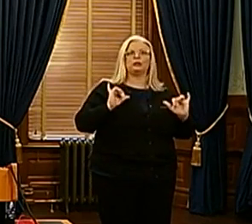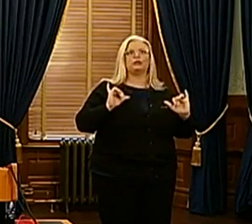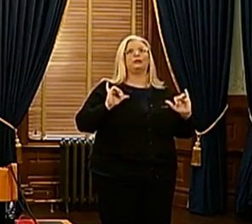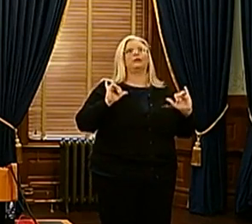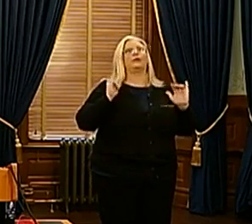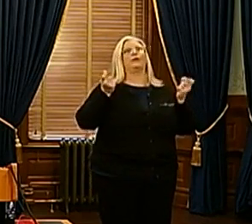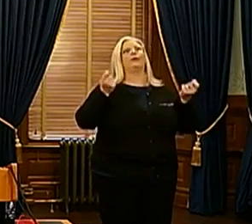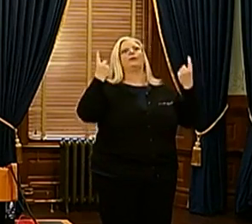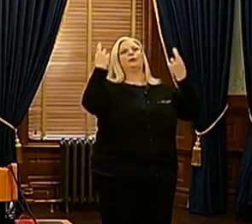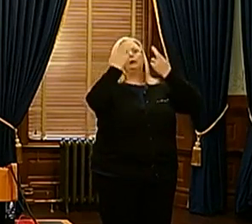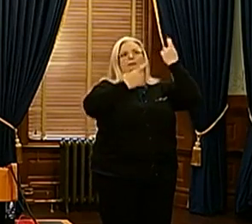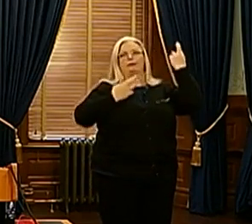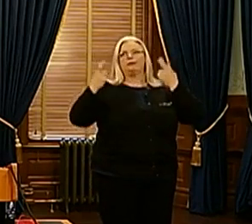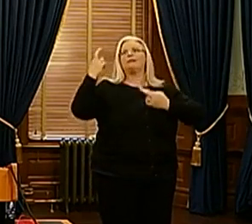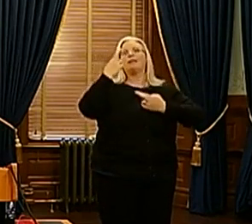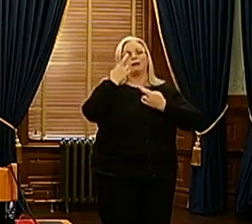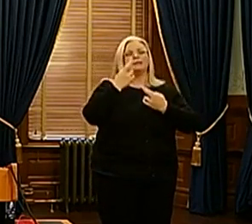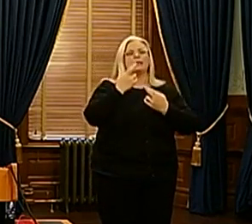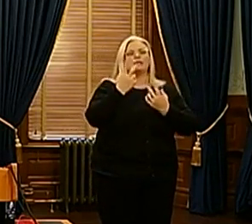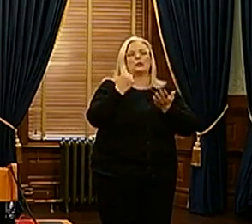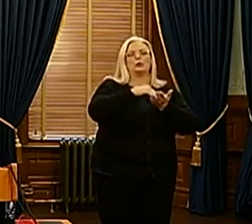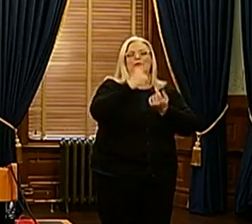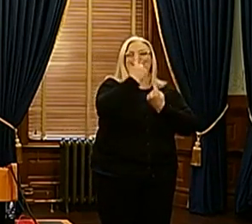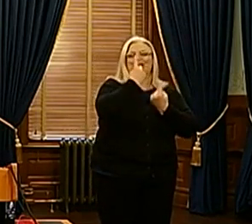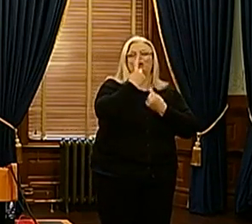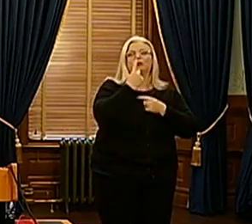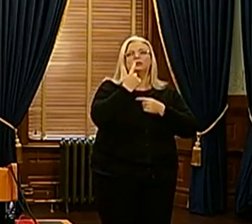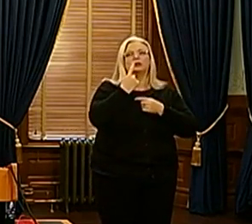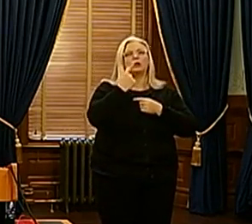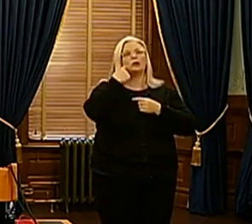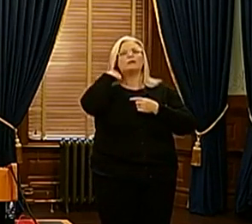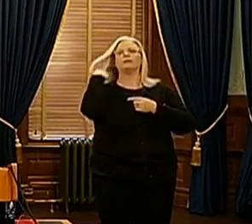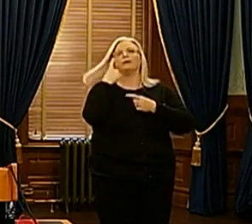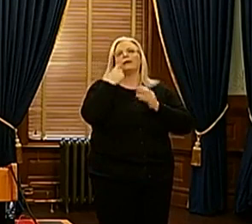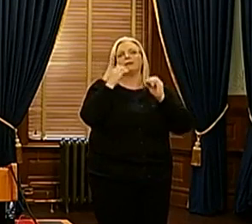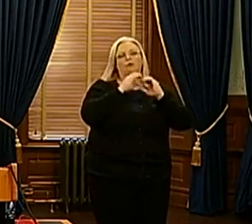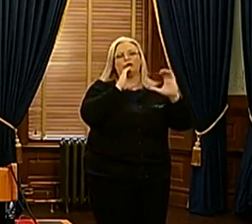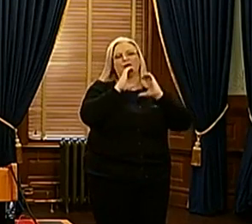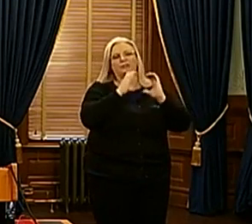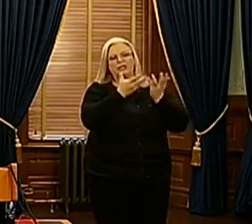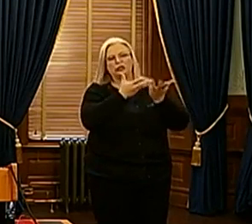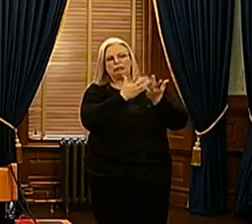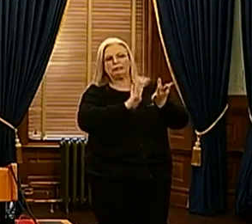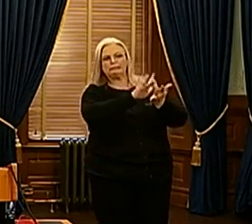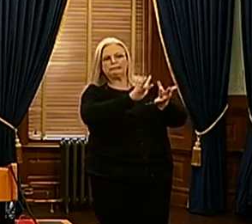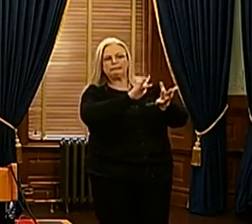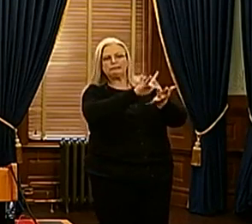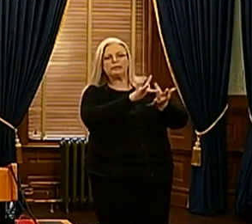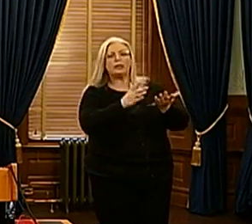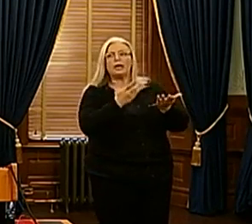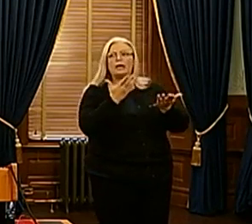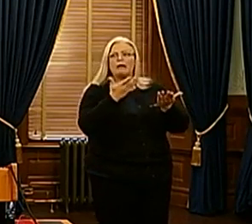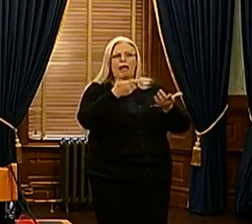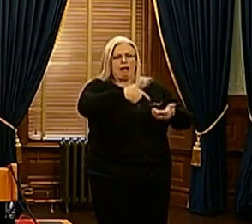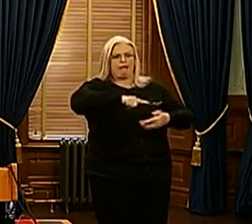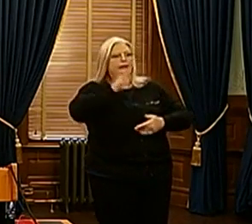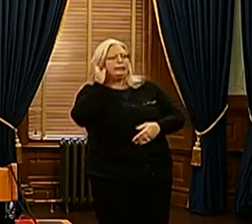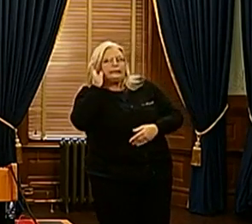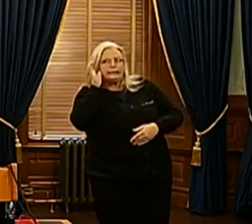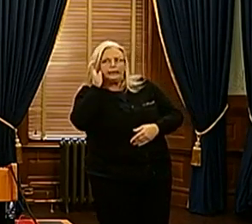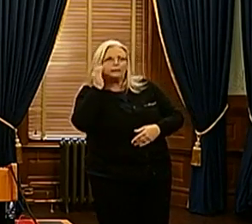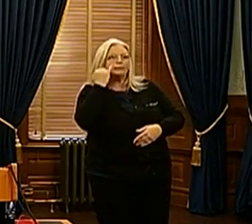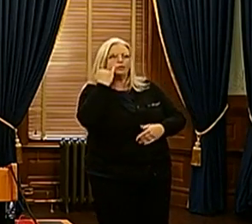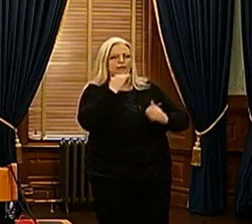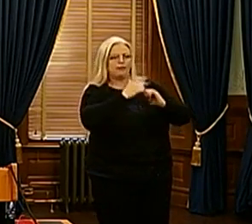light and are really reconsidering. So I'm thinking if we can have some conversations that we, and hear what they have to say. You know, is there a way that